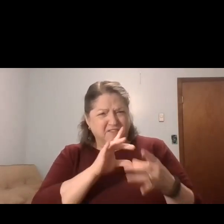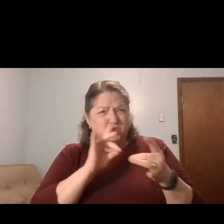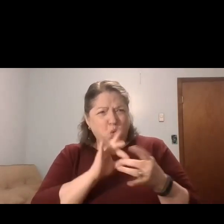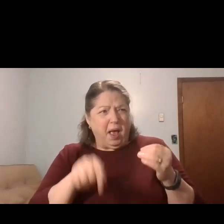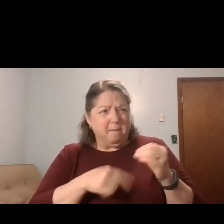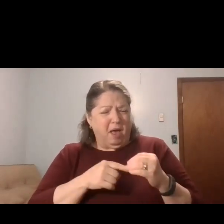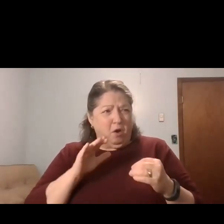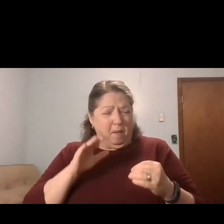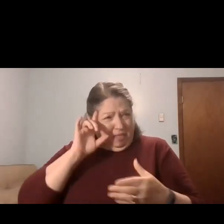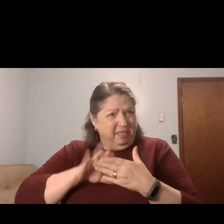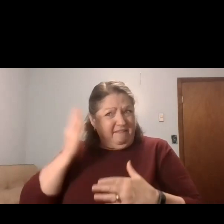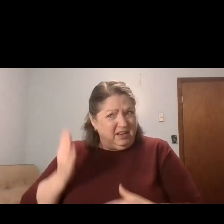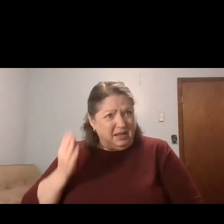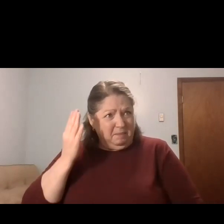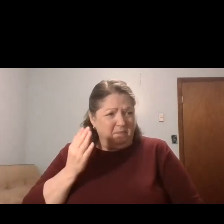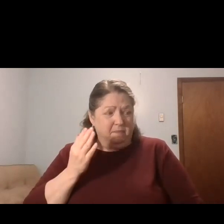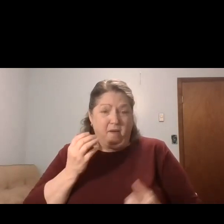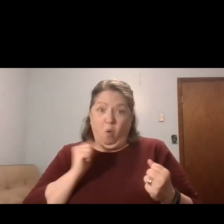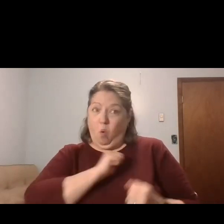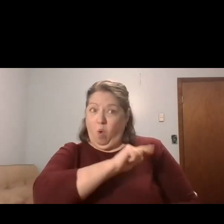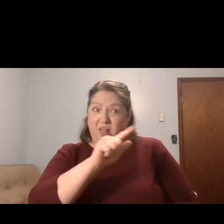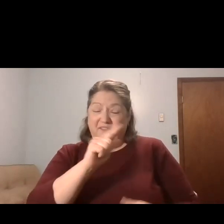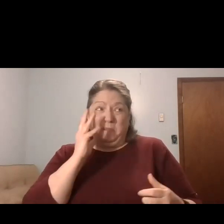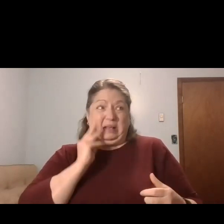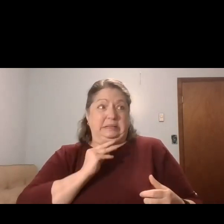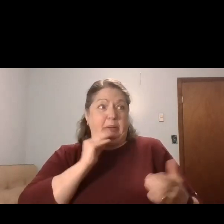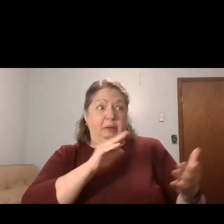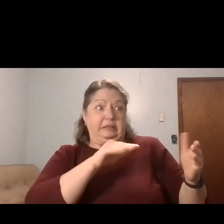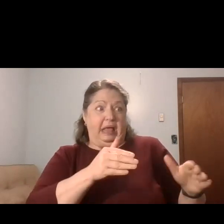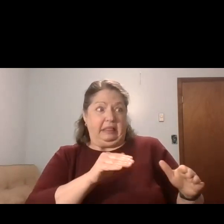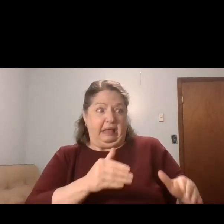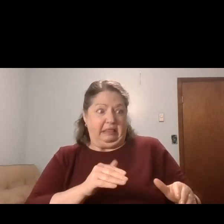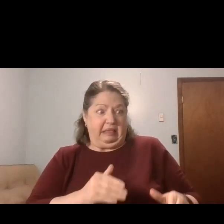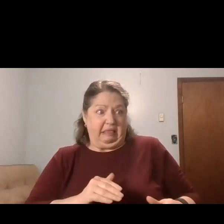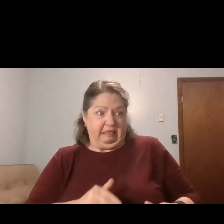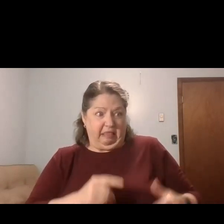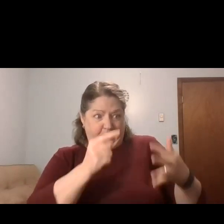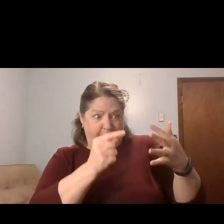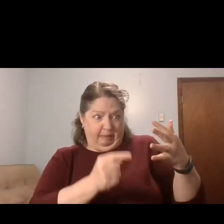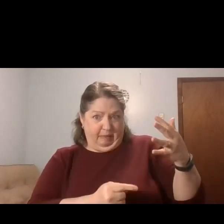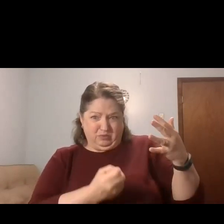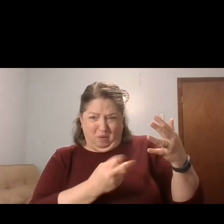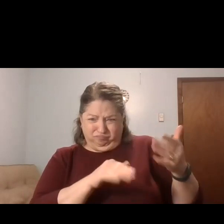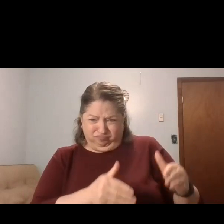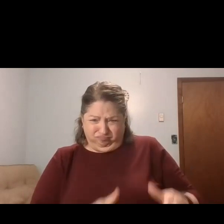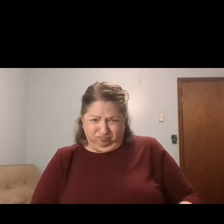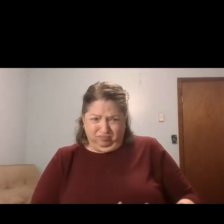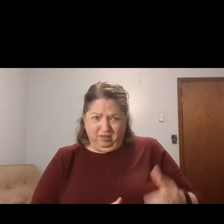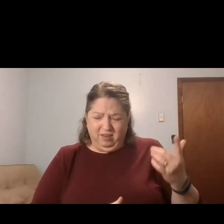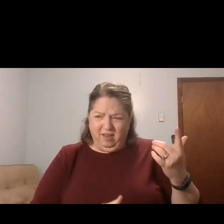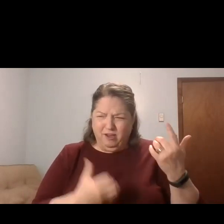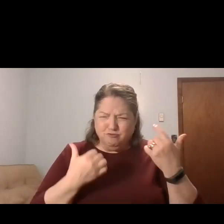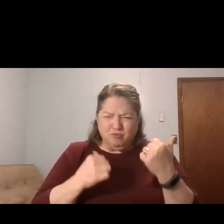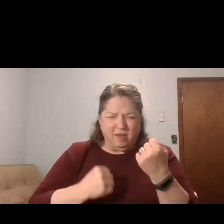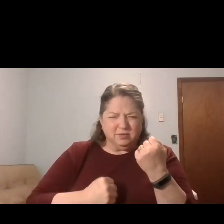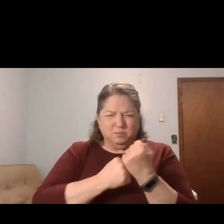his faith in Jesus. And so who would want to die for something that was fabricated or wasn't true? But to me,